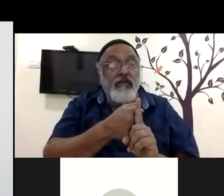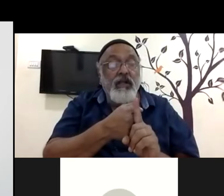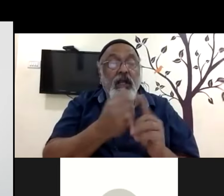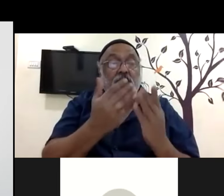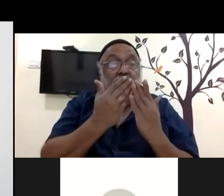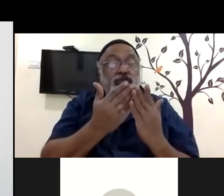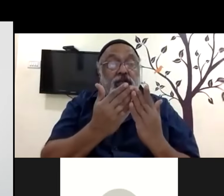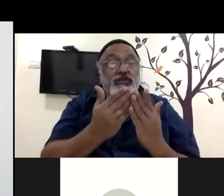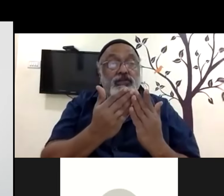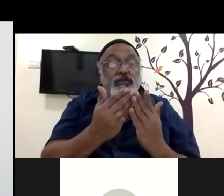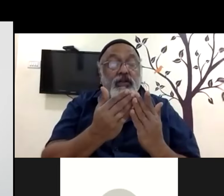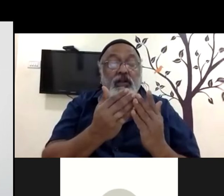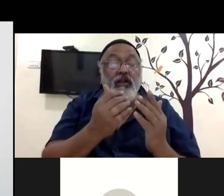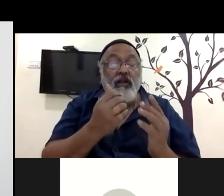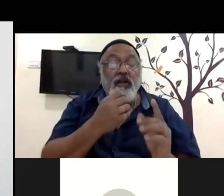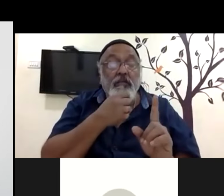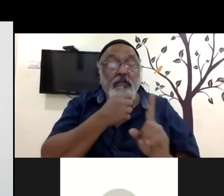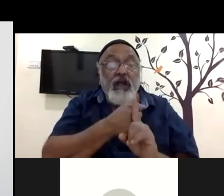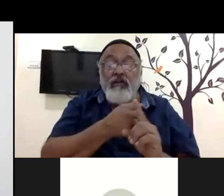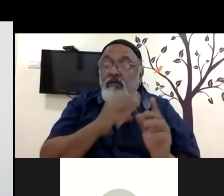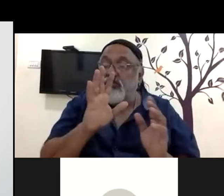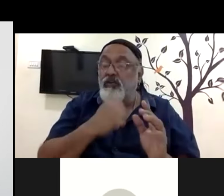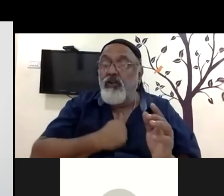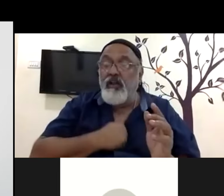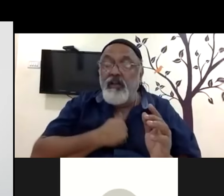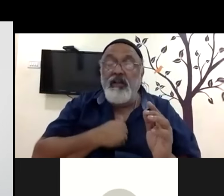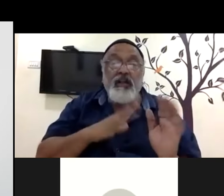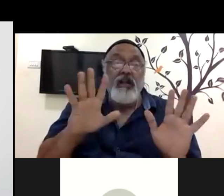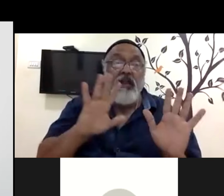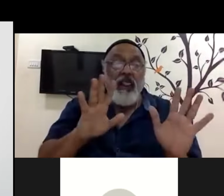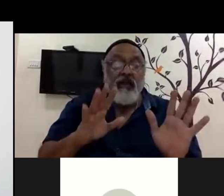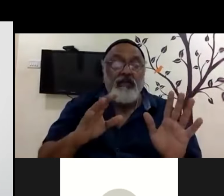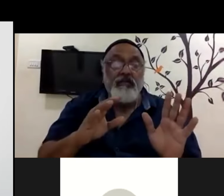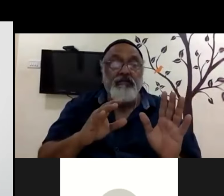education on, impact of or